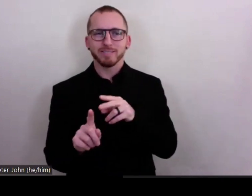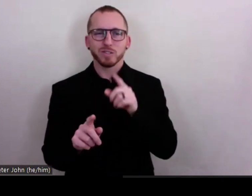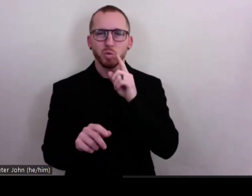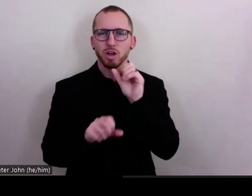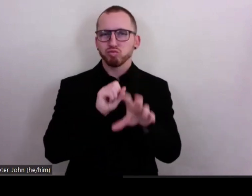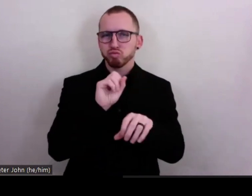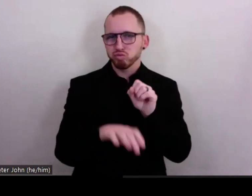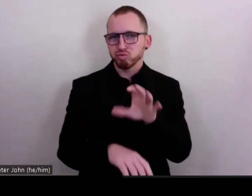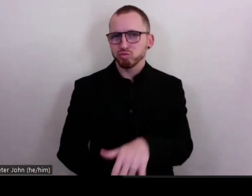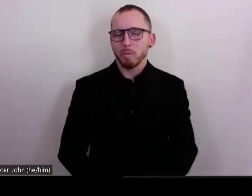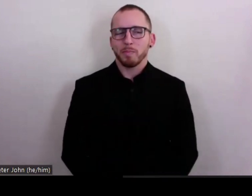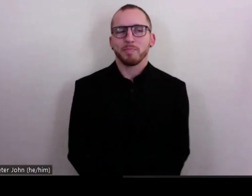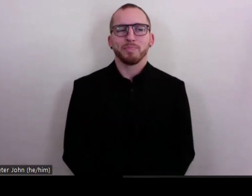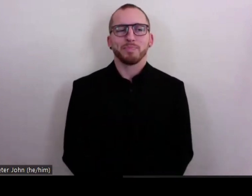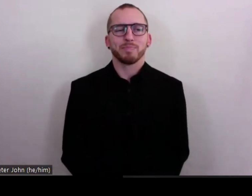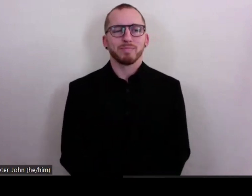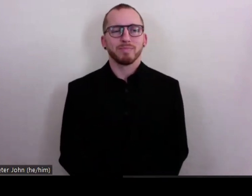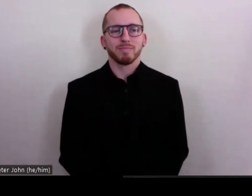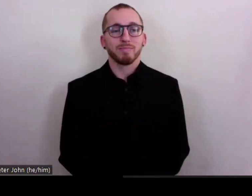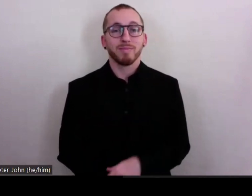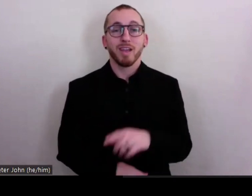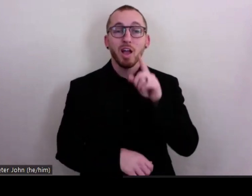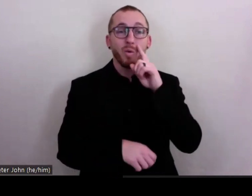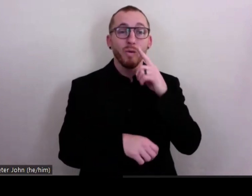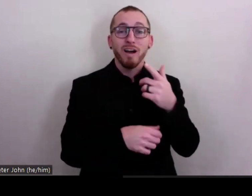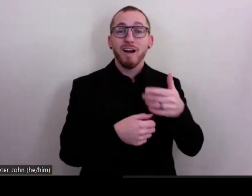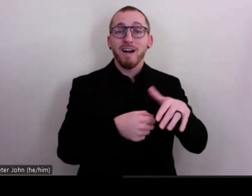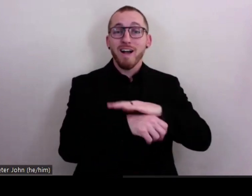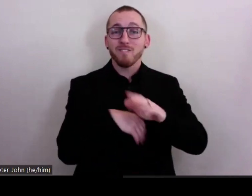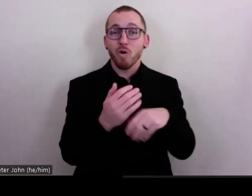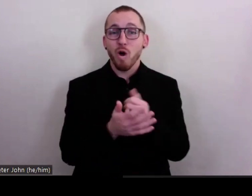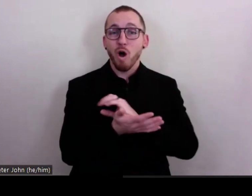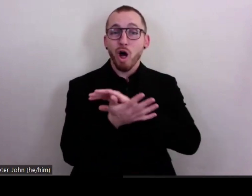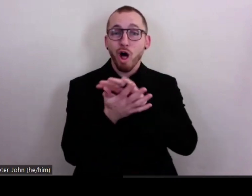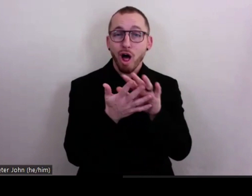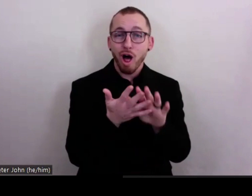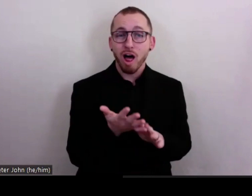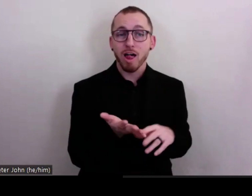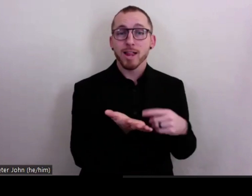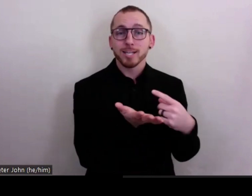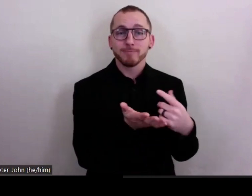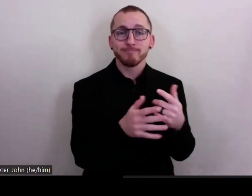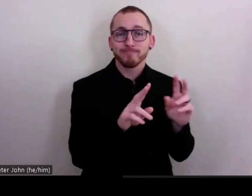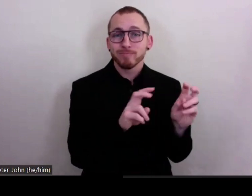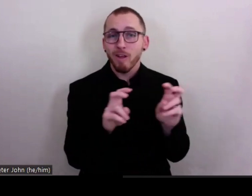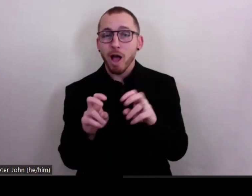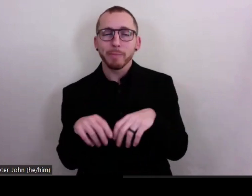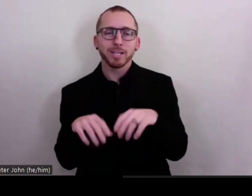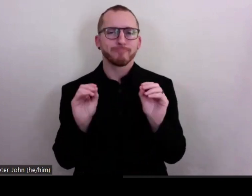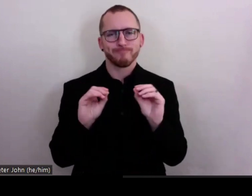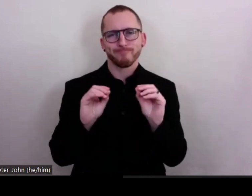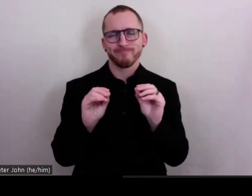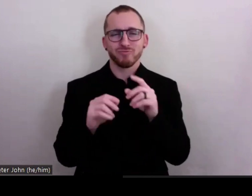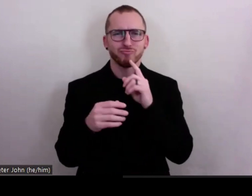not going to touch on everything, of course. There are so many various barriers